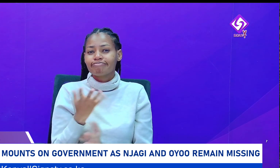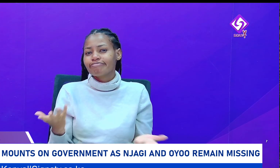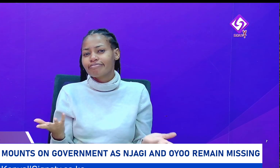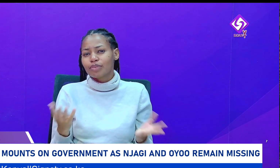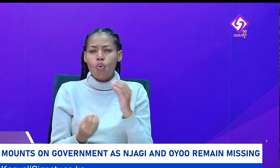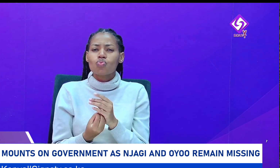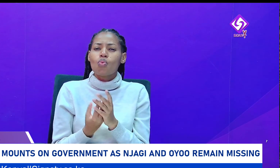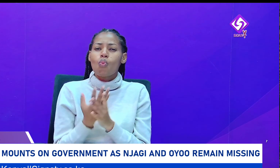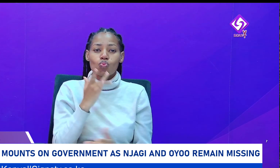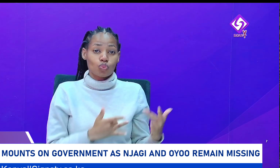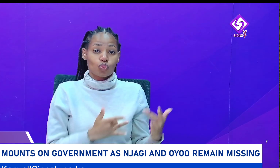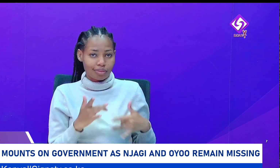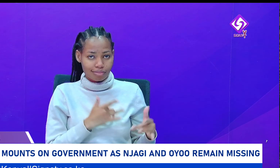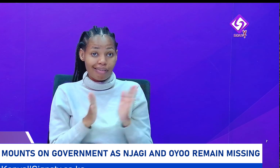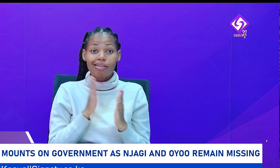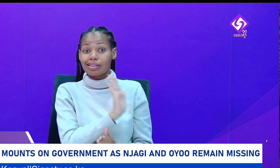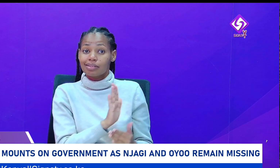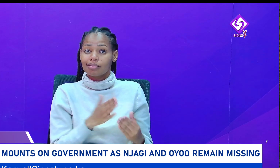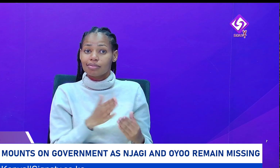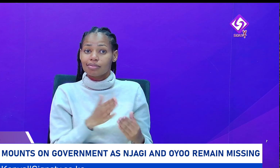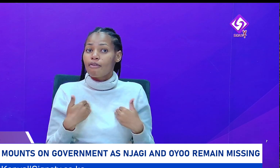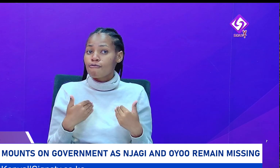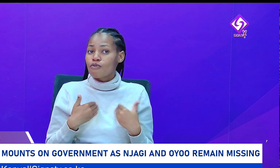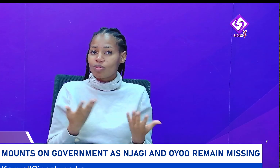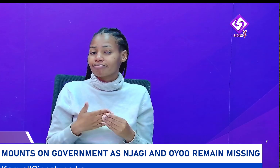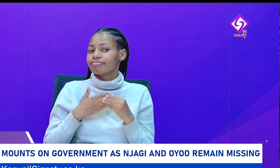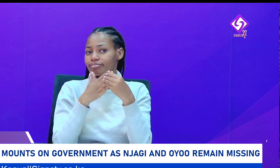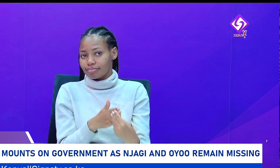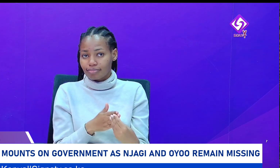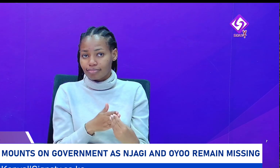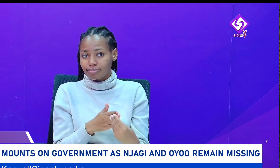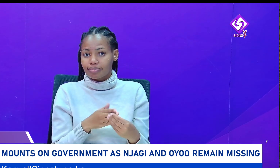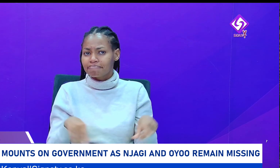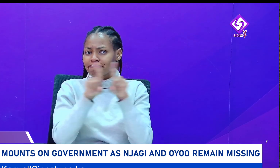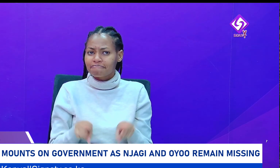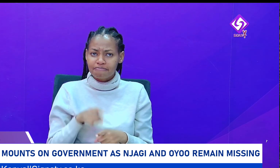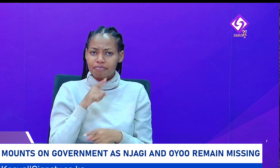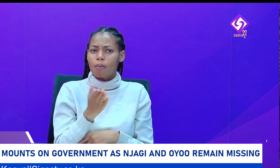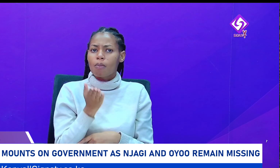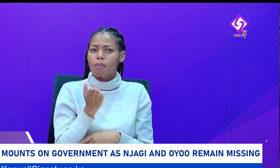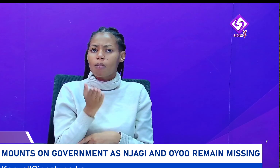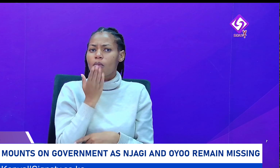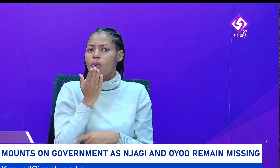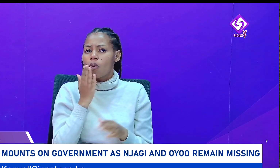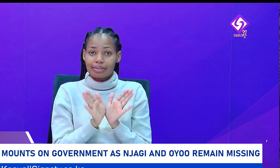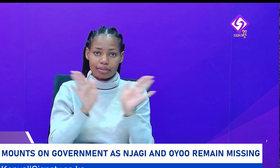of the two has sparked growing concerns and has led to mounting public demands for a swift and